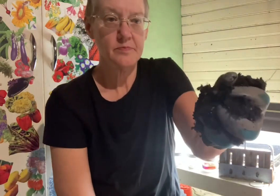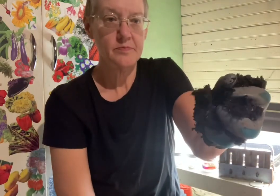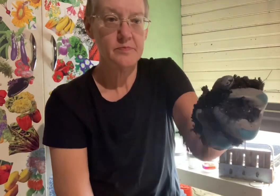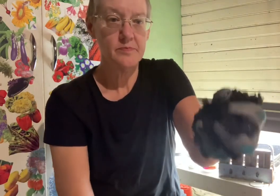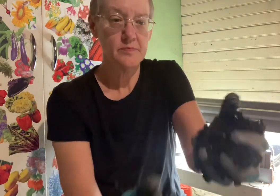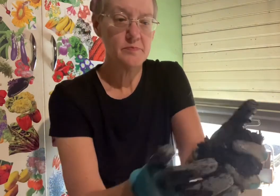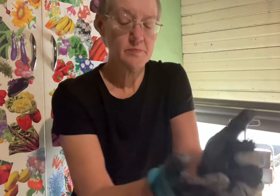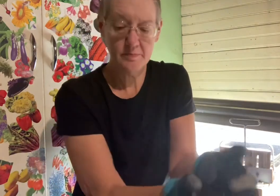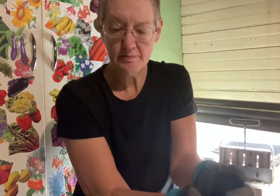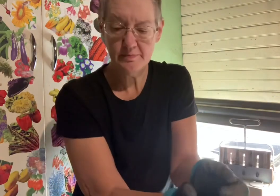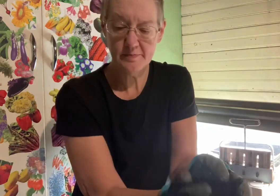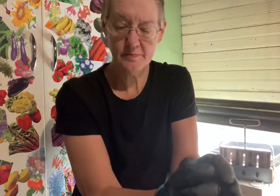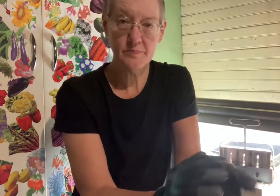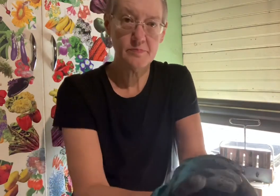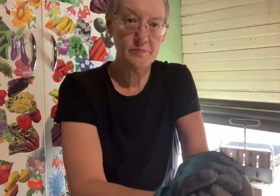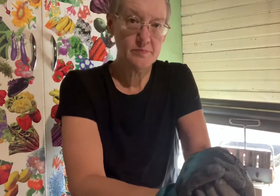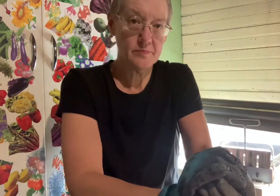Here's what it looks like.